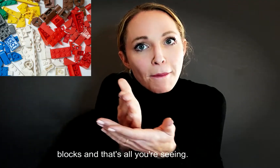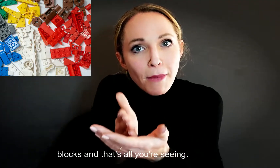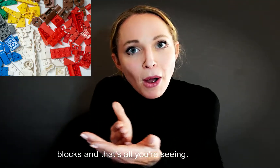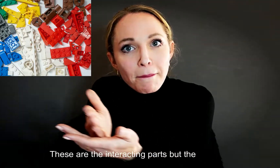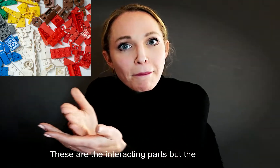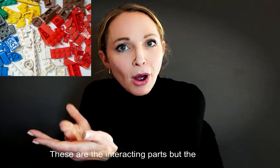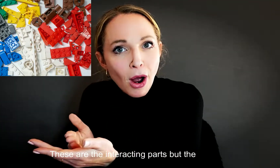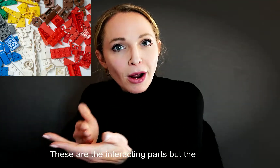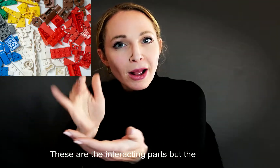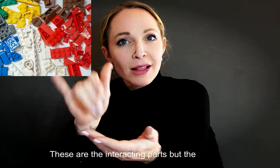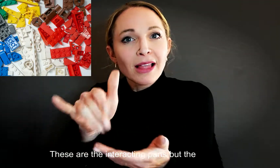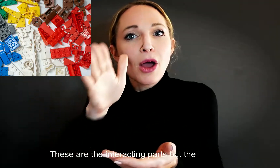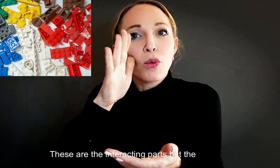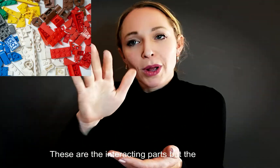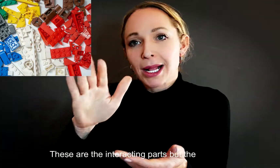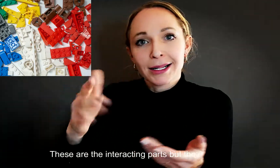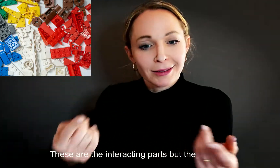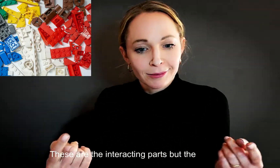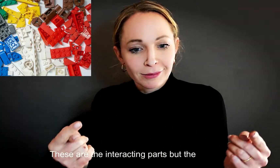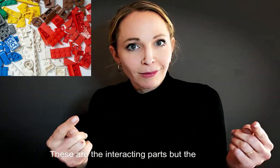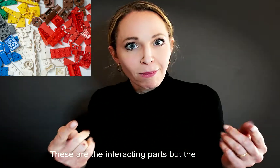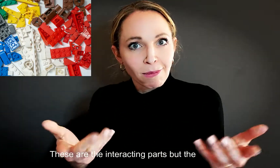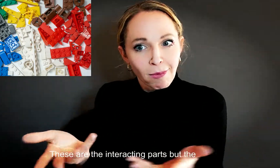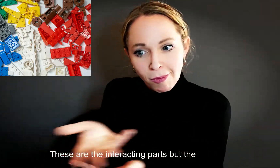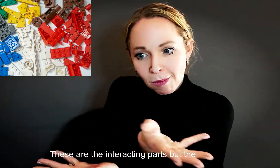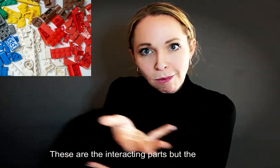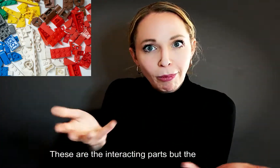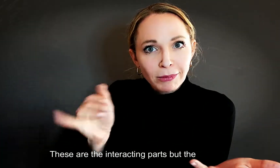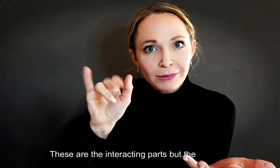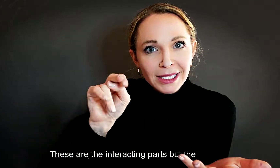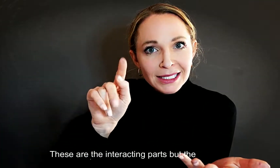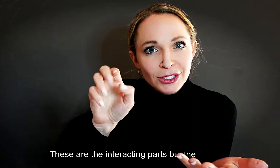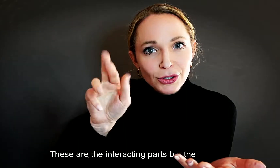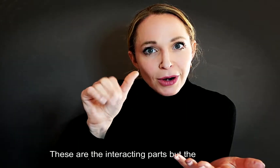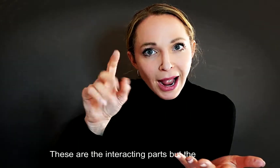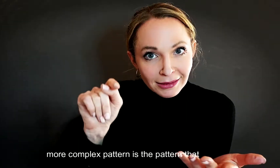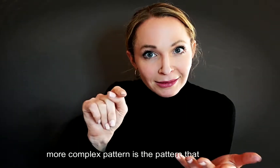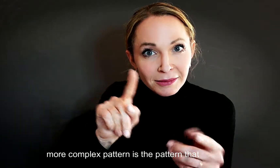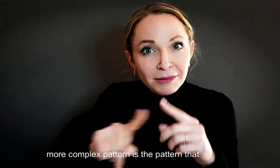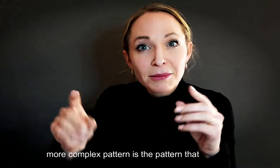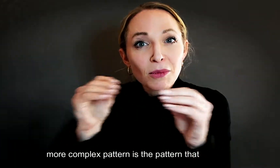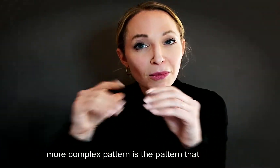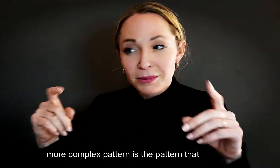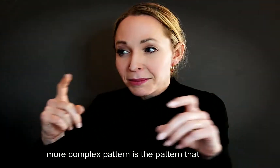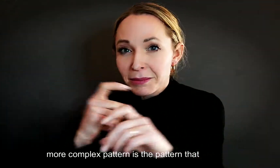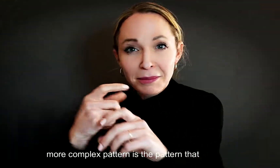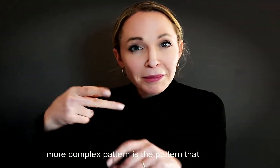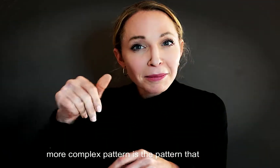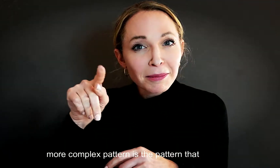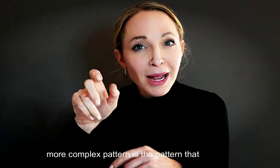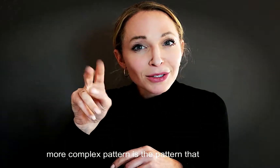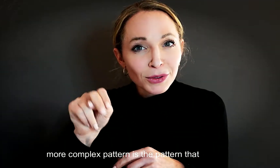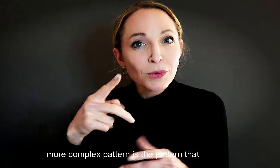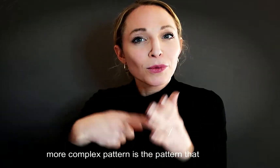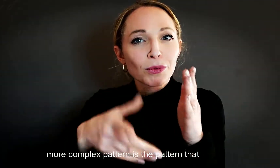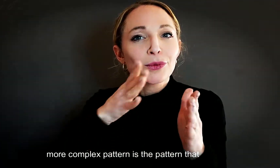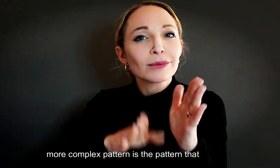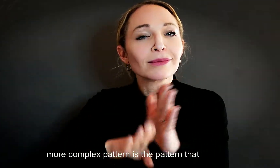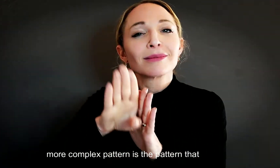seeing. These are the interacting parts. But the more complex pattern is the pattern